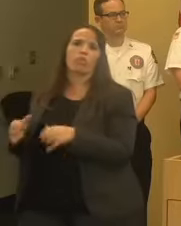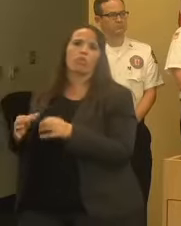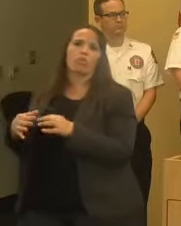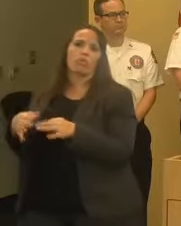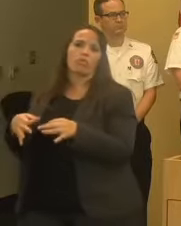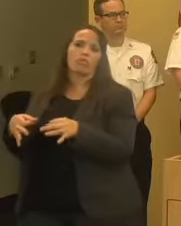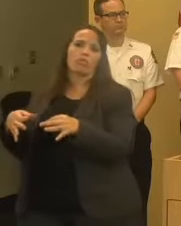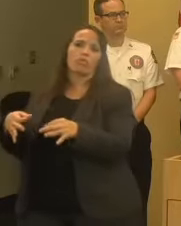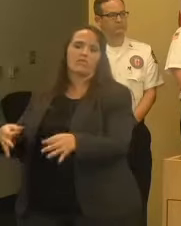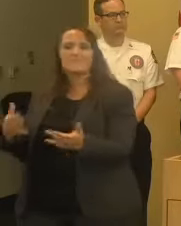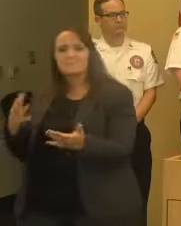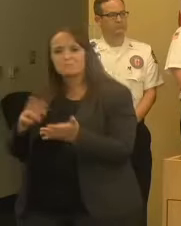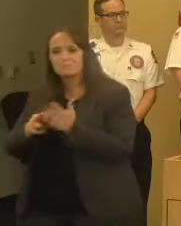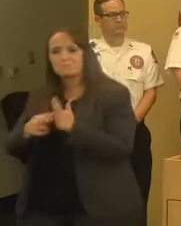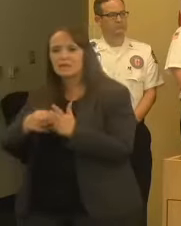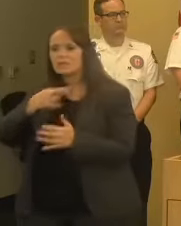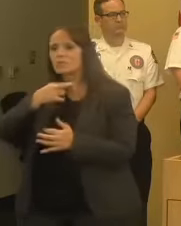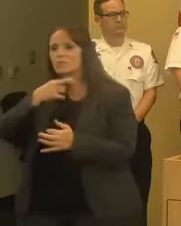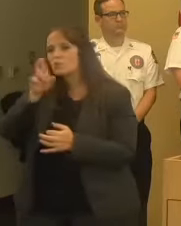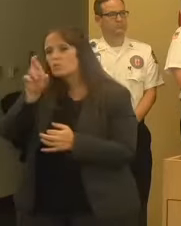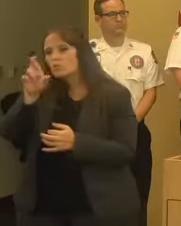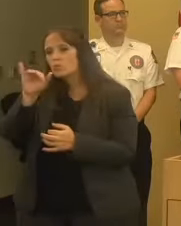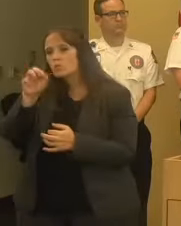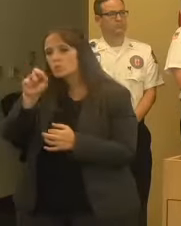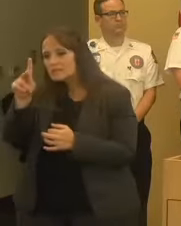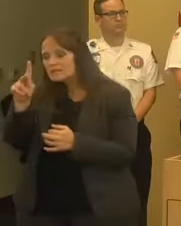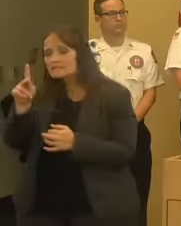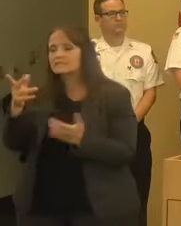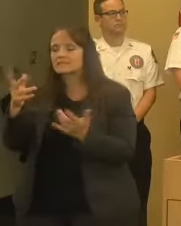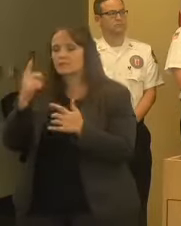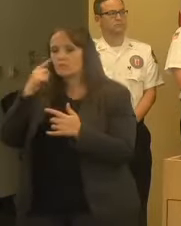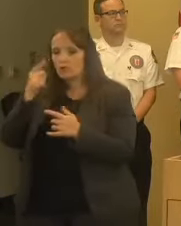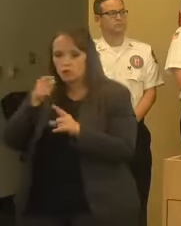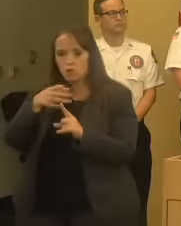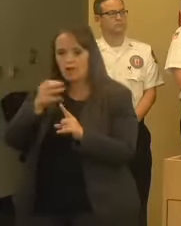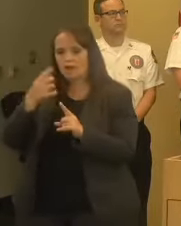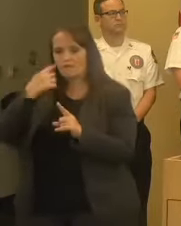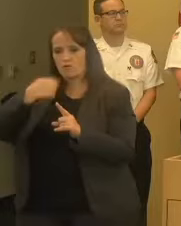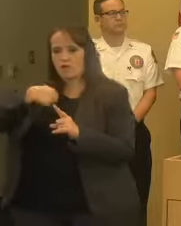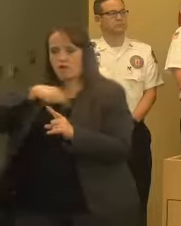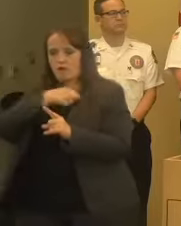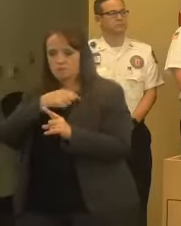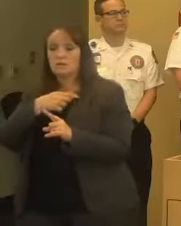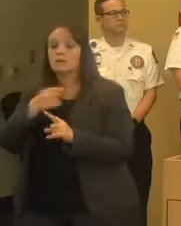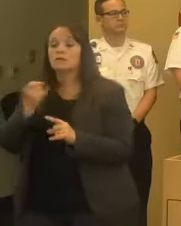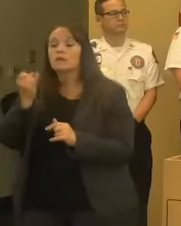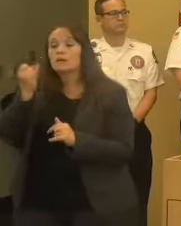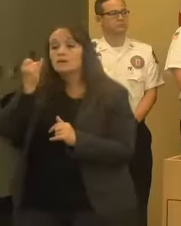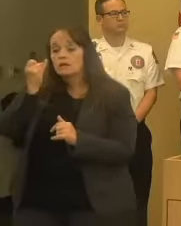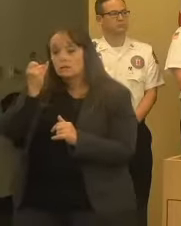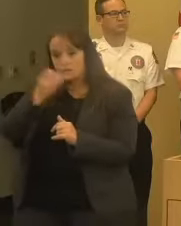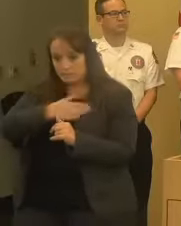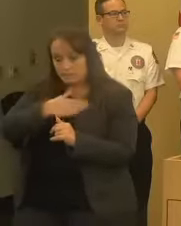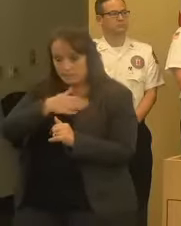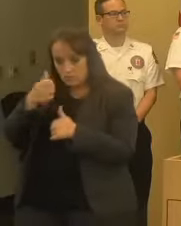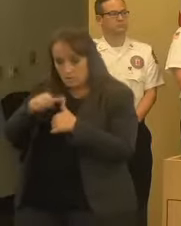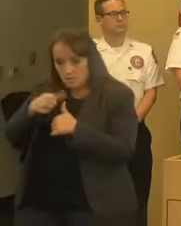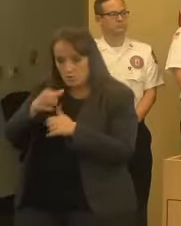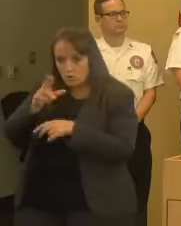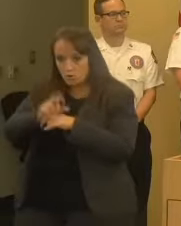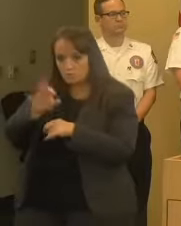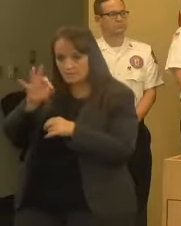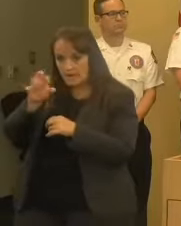rescue. If you are in distress, I urge you not to use social media to communicate that distress. Use 911 or your VHF FM